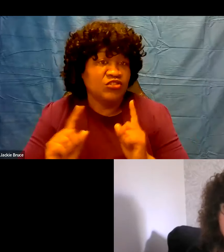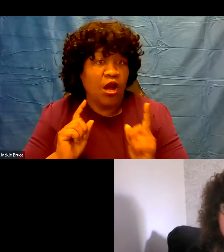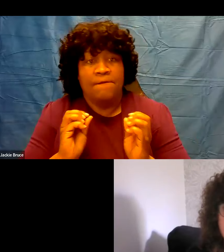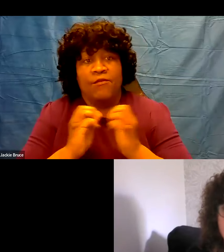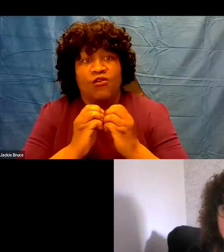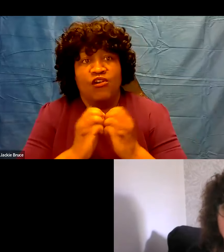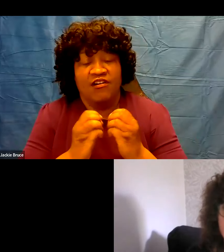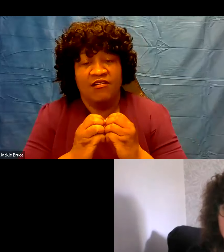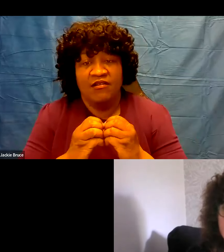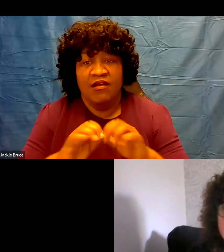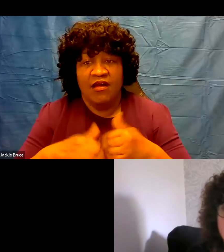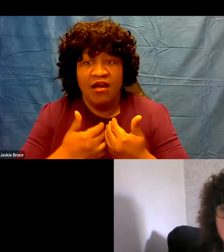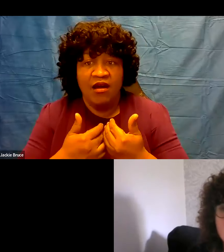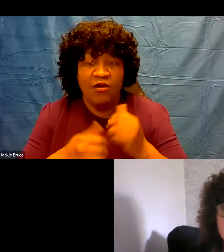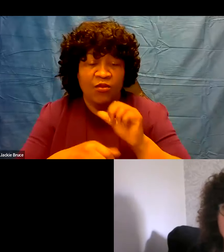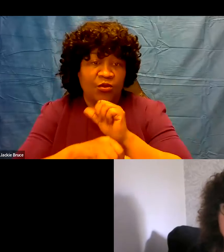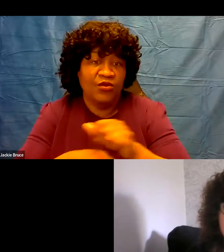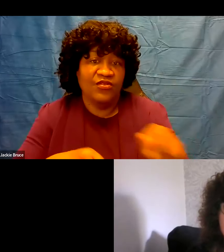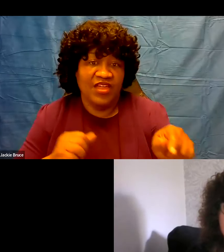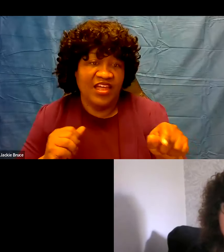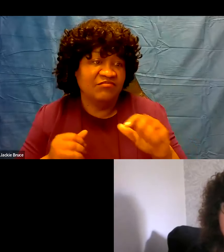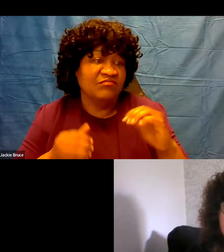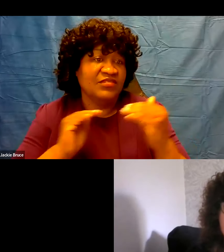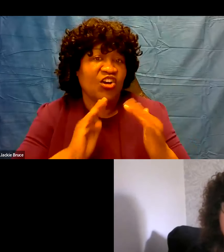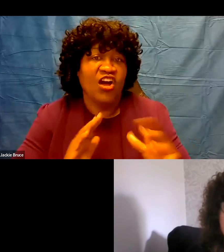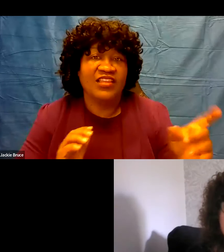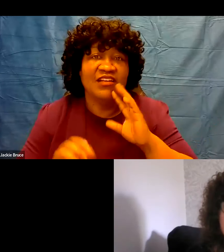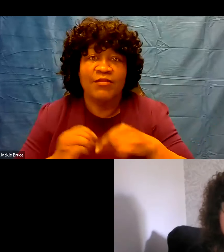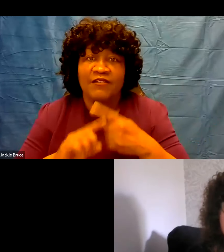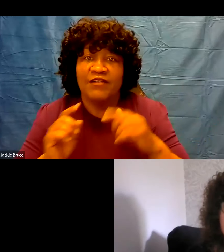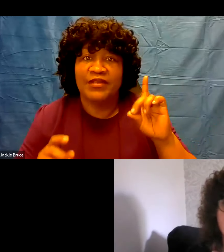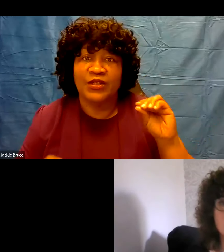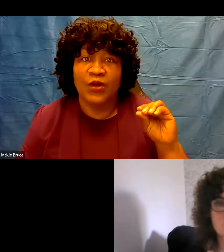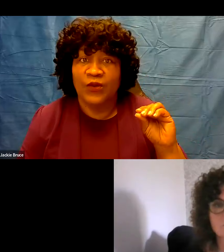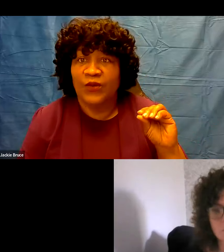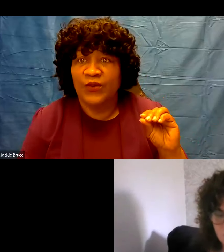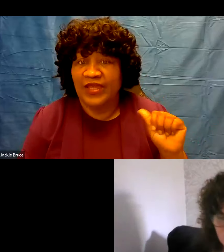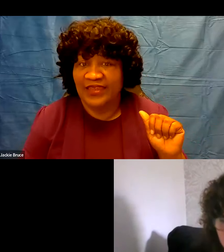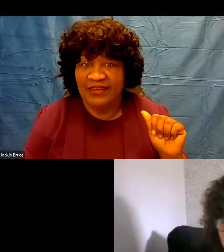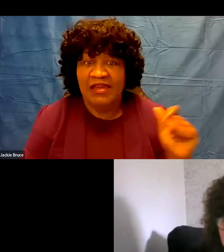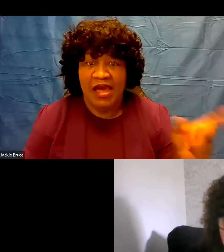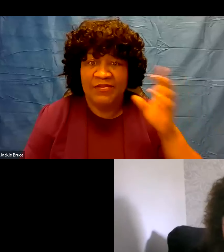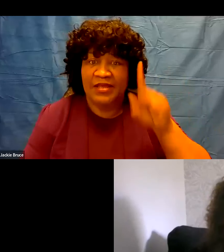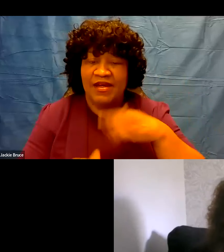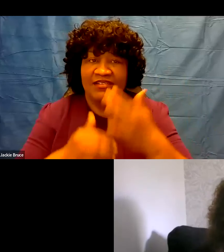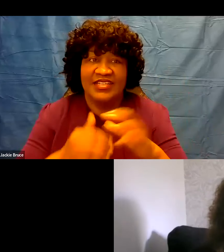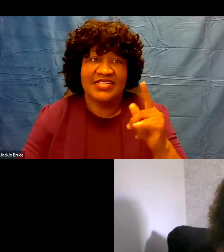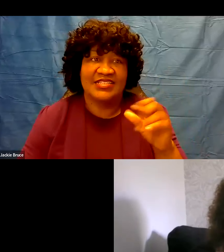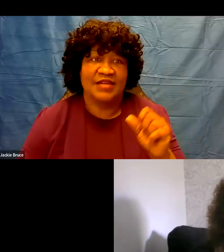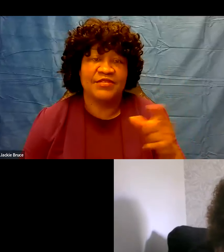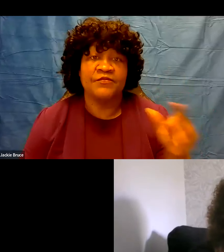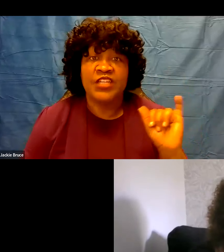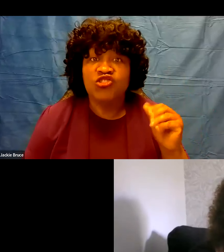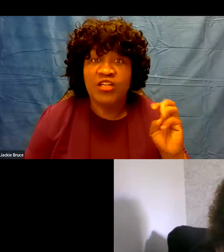about the work that Colleen was mentioning from DOH. So just thinking about next steps. And I flagged a couple of